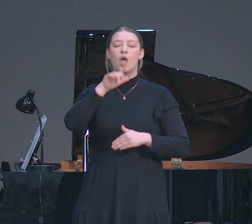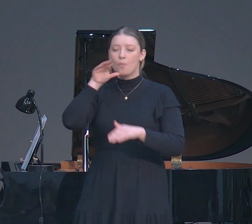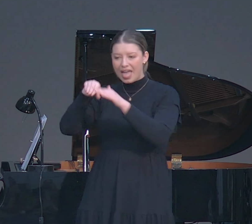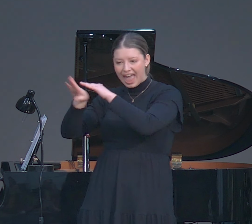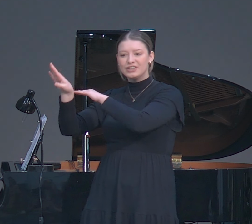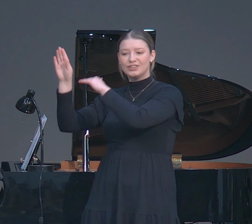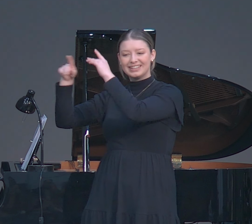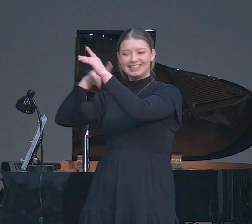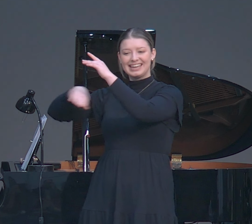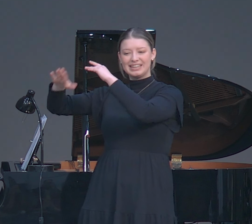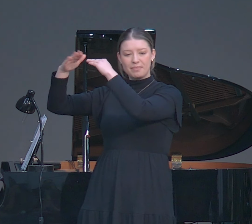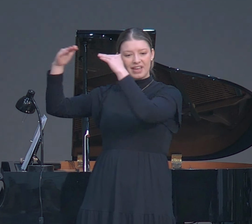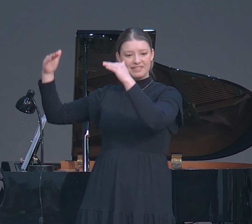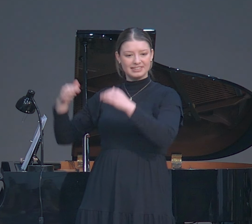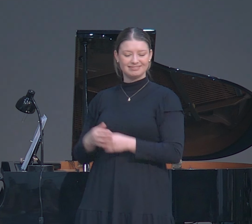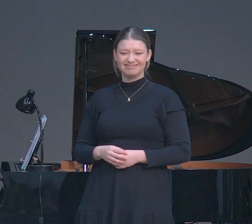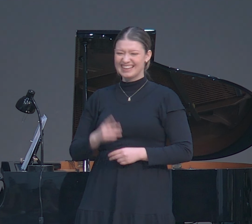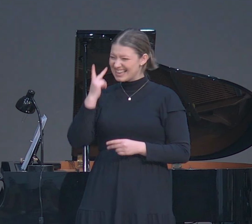saying all along,